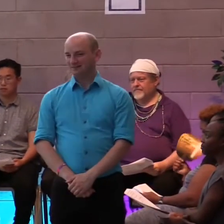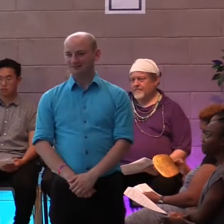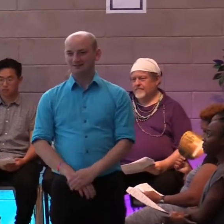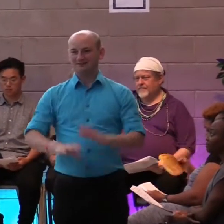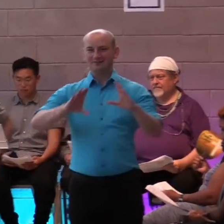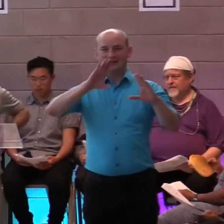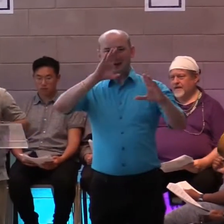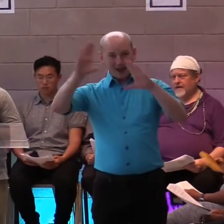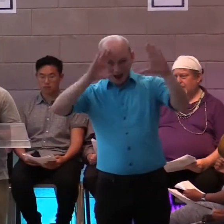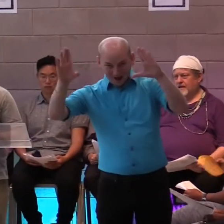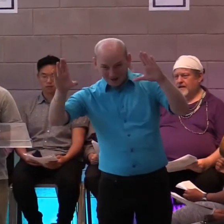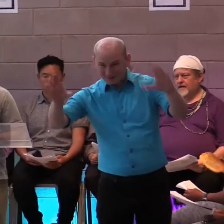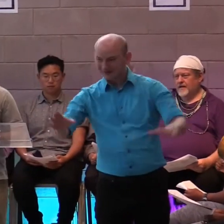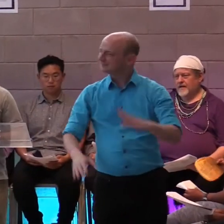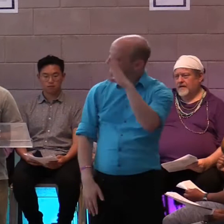Hello, everyone.